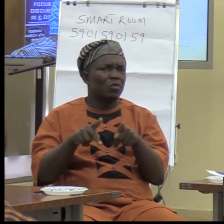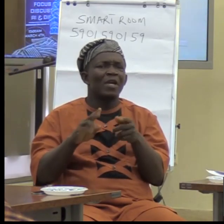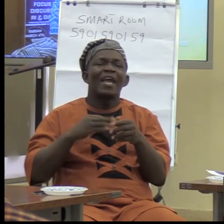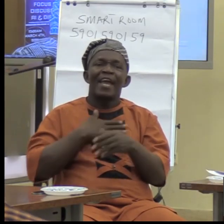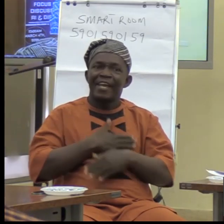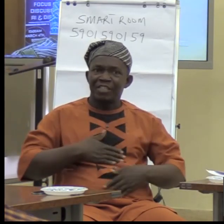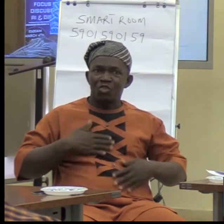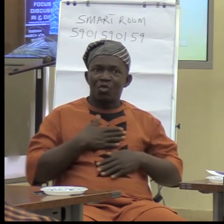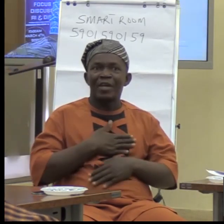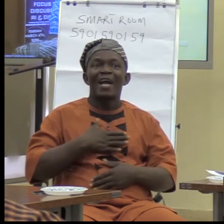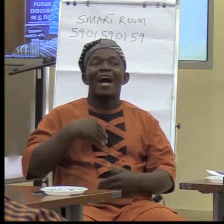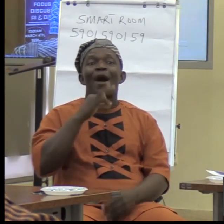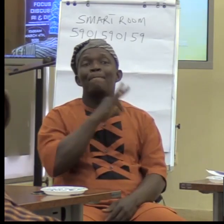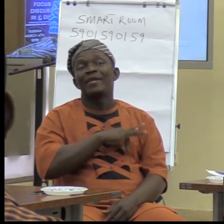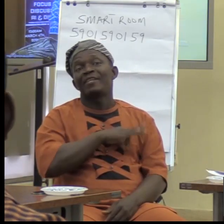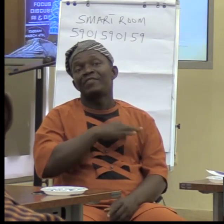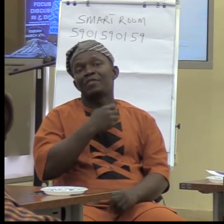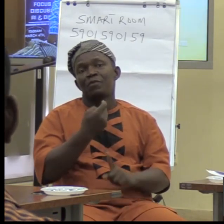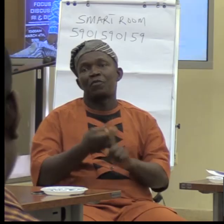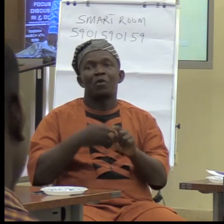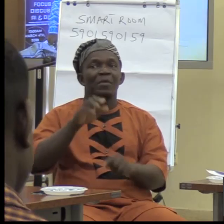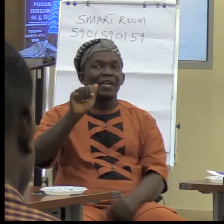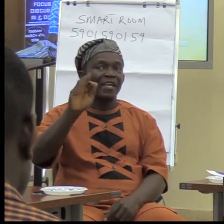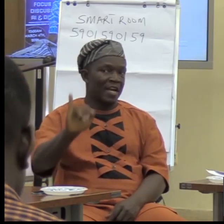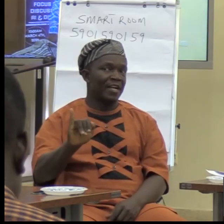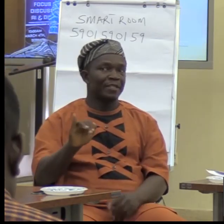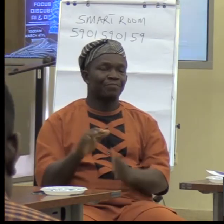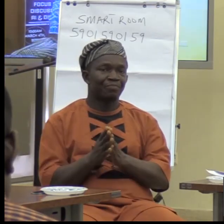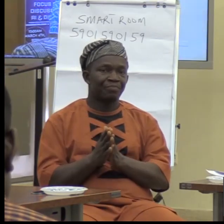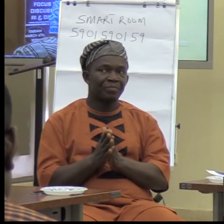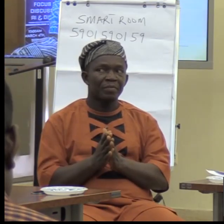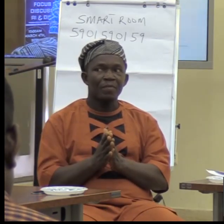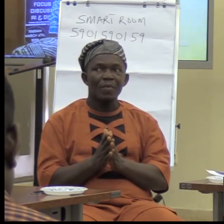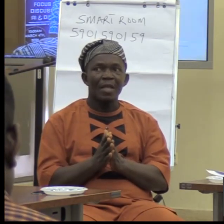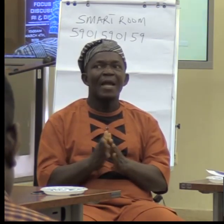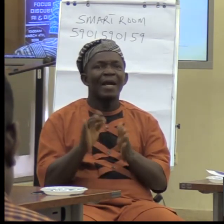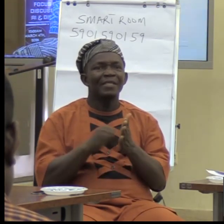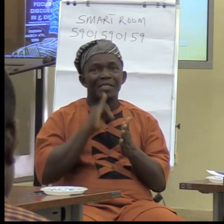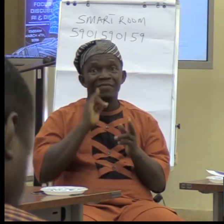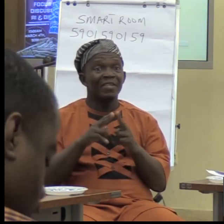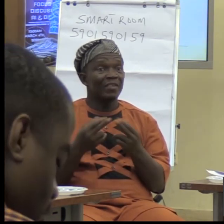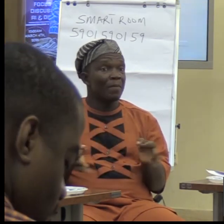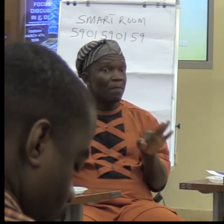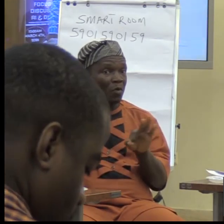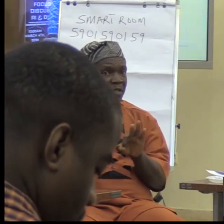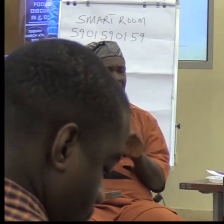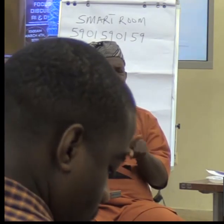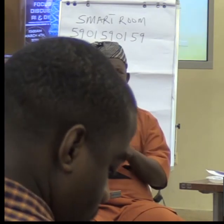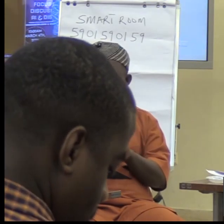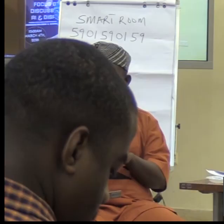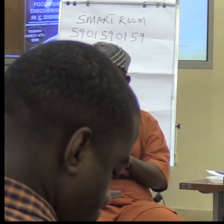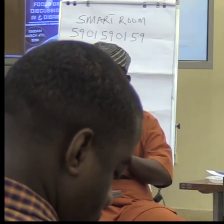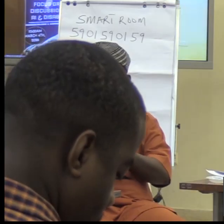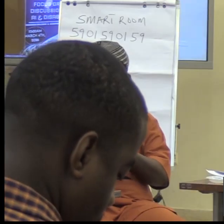pillars are all focusing on AI. And very importantly, as they look at AI, they want to